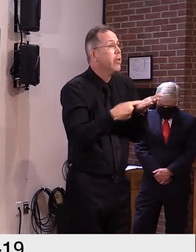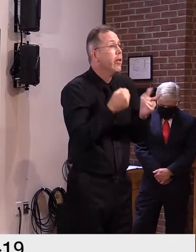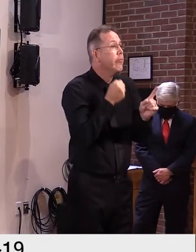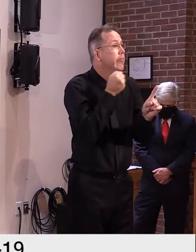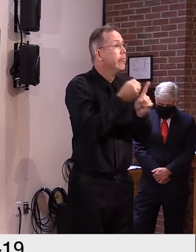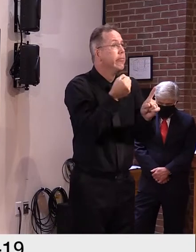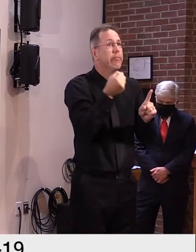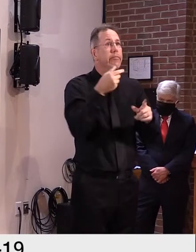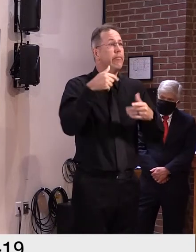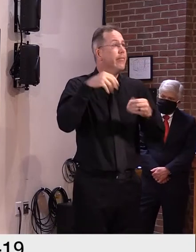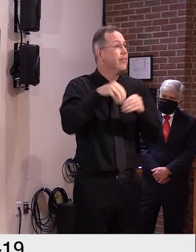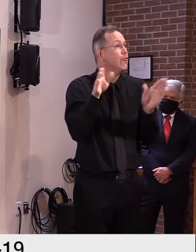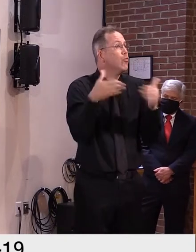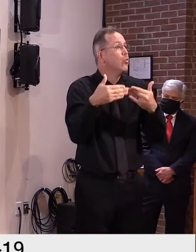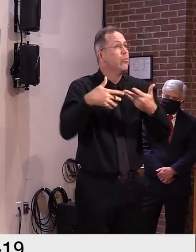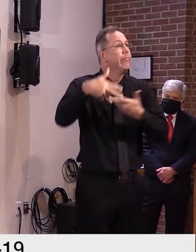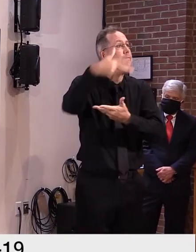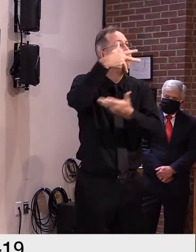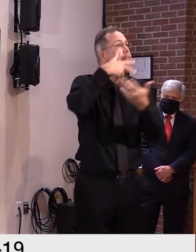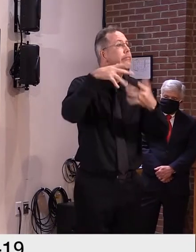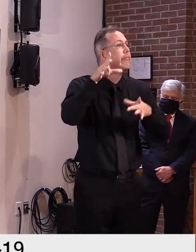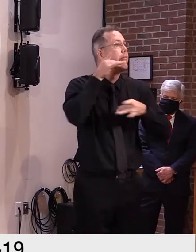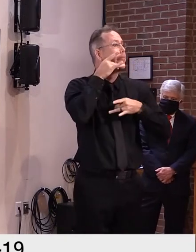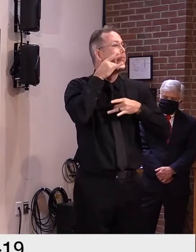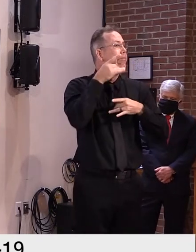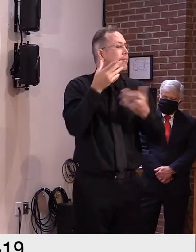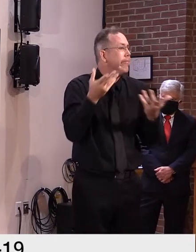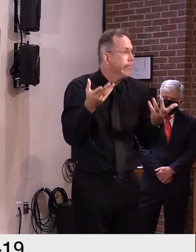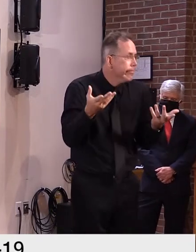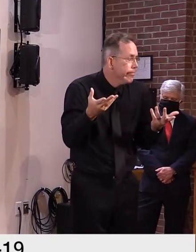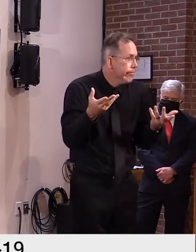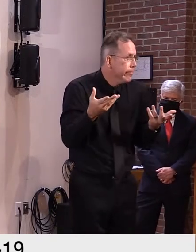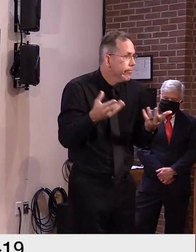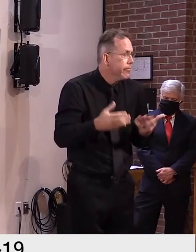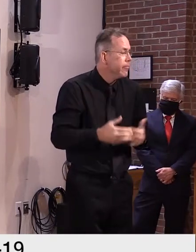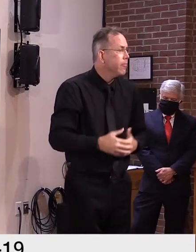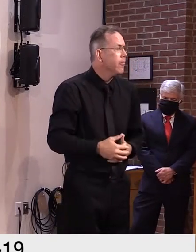virus and won't even be able to determine how that happened.